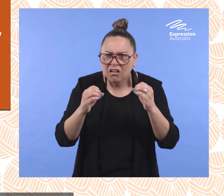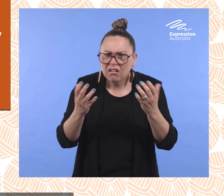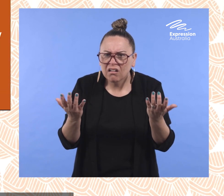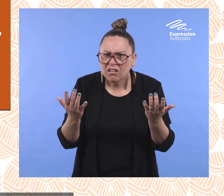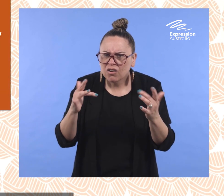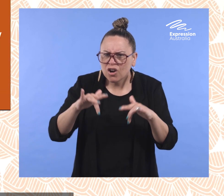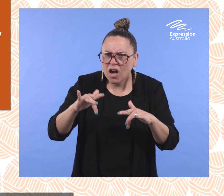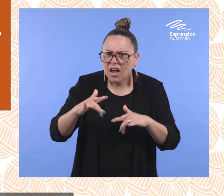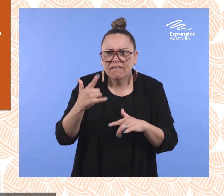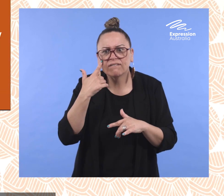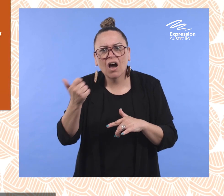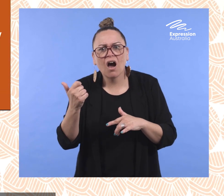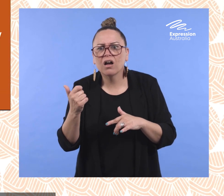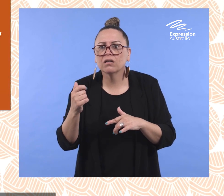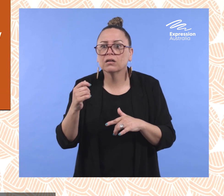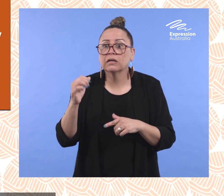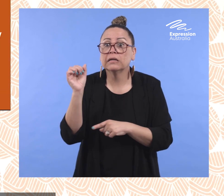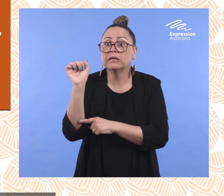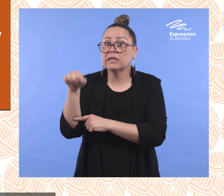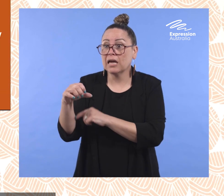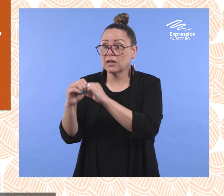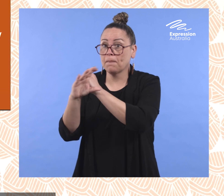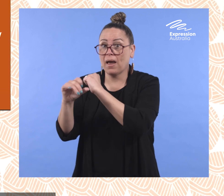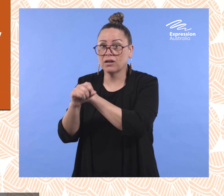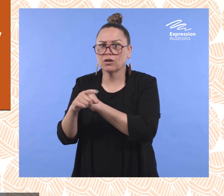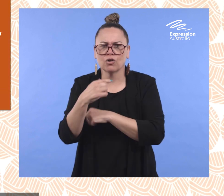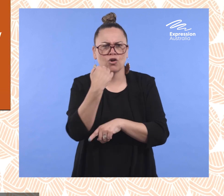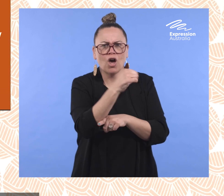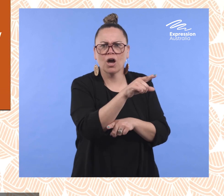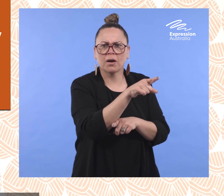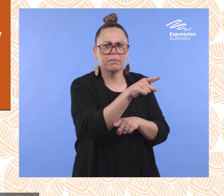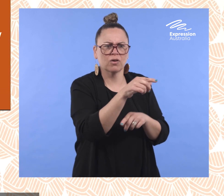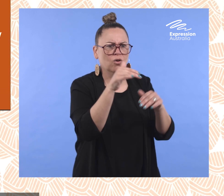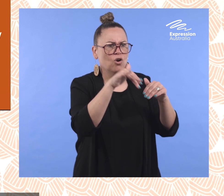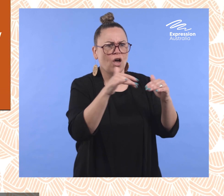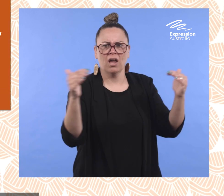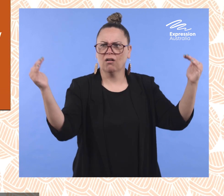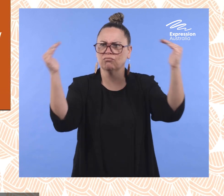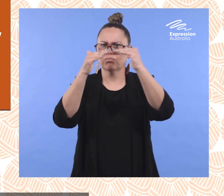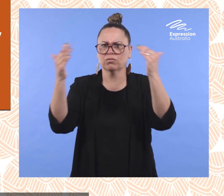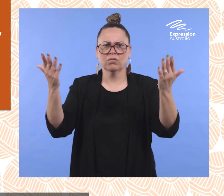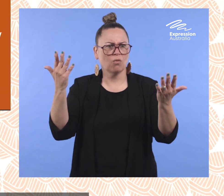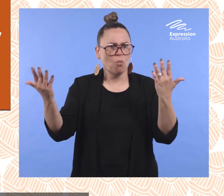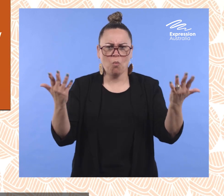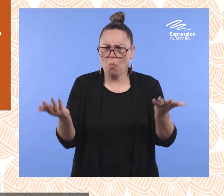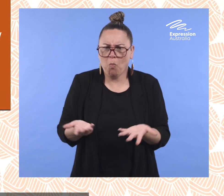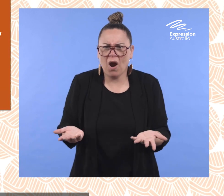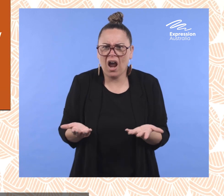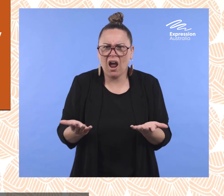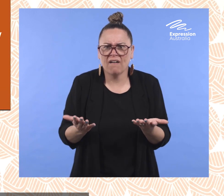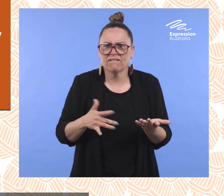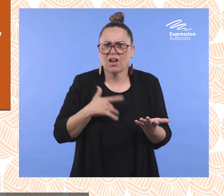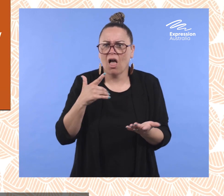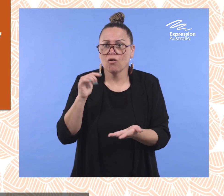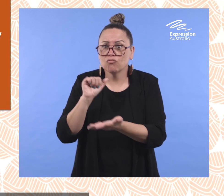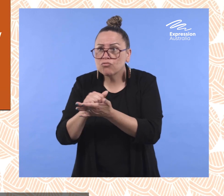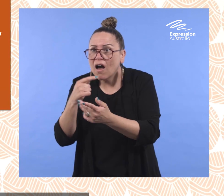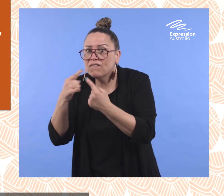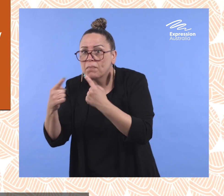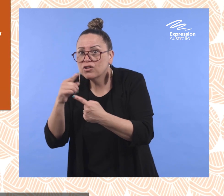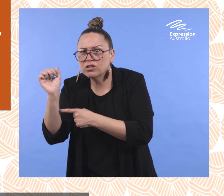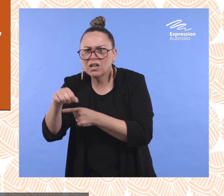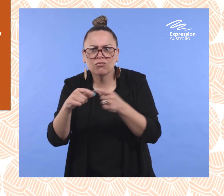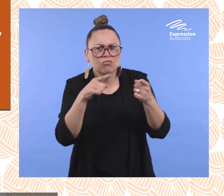I haven't found an equivalent to the Yes campaigns organisations and it's as a consolidated point of